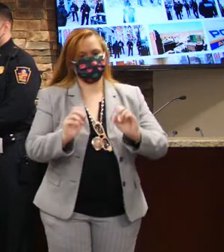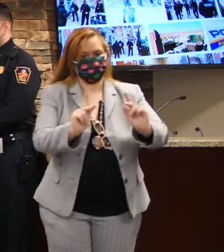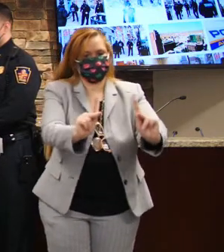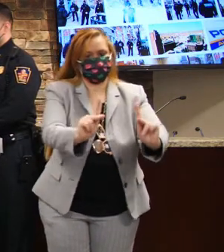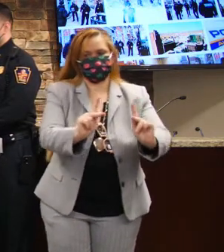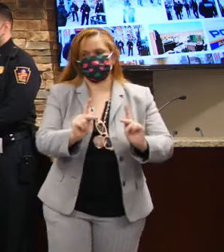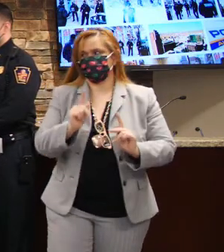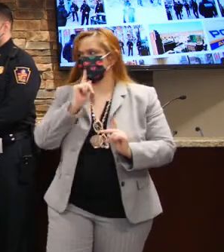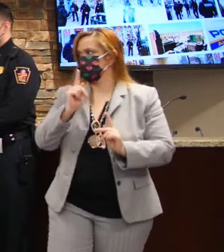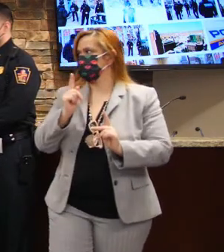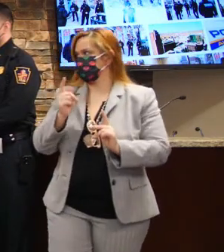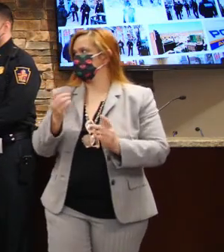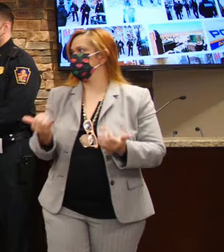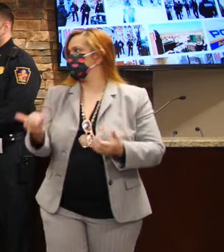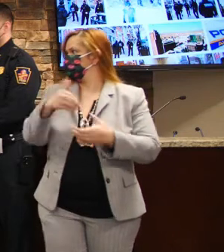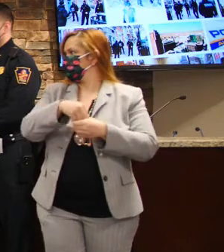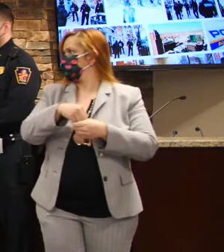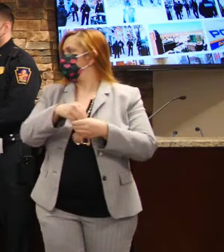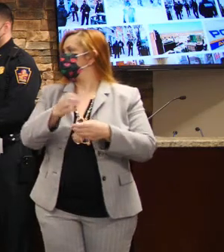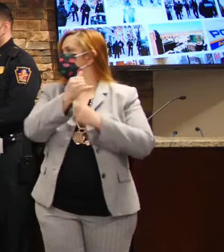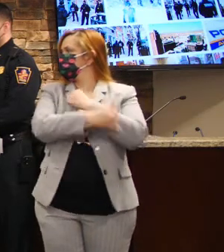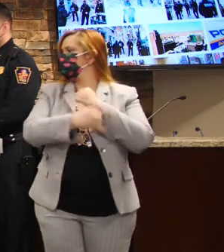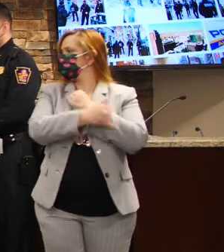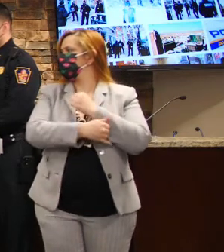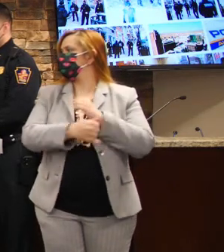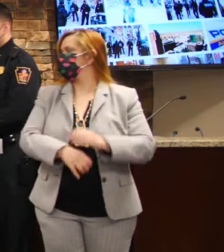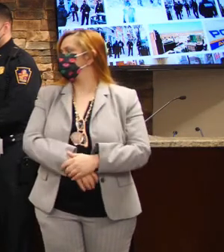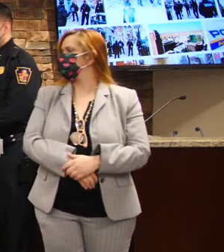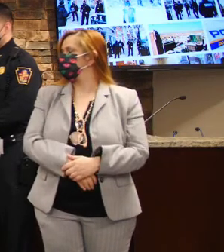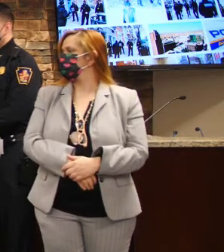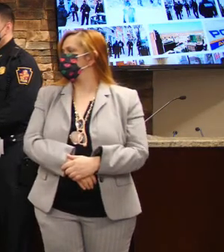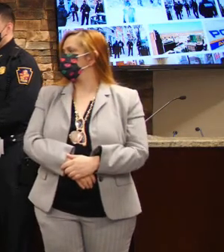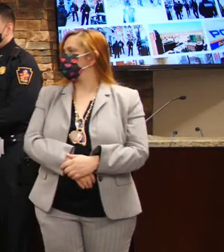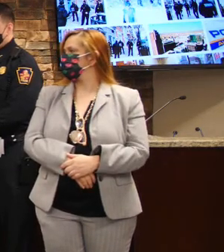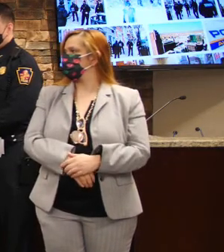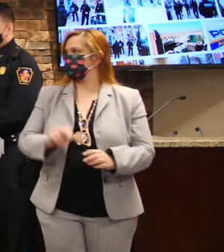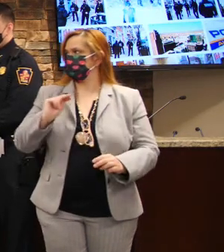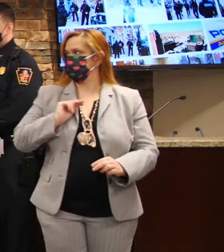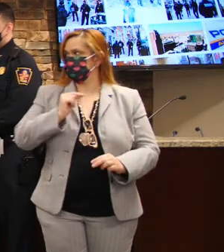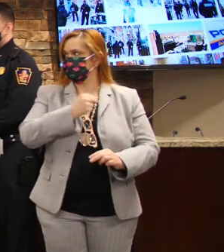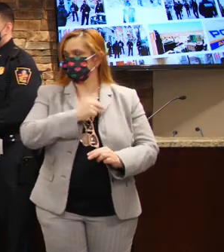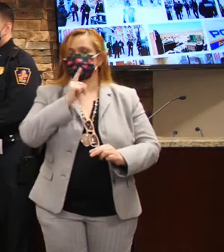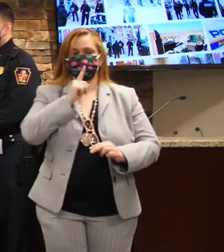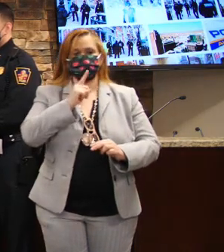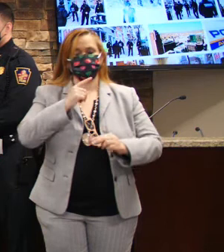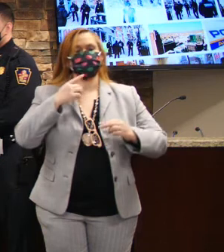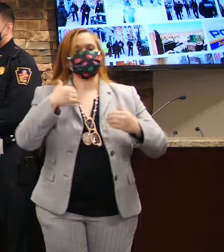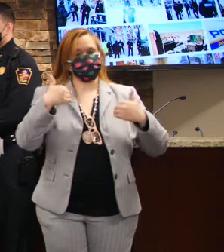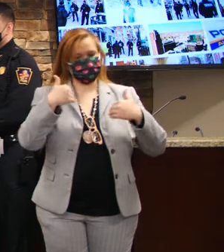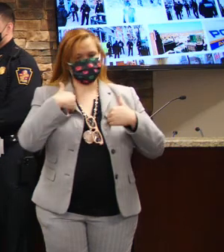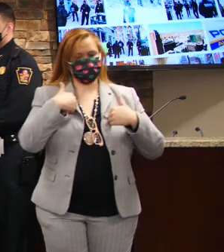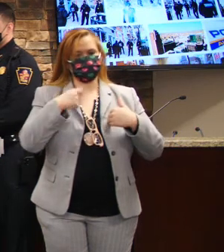specialist, and she is the executive director of a nonprofit right here in our city. Luna graduated in